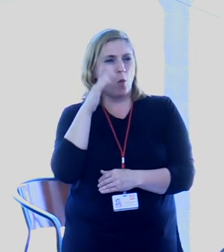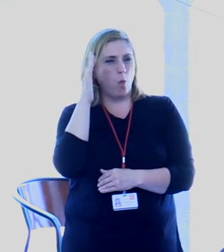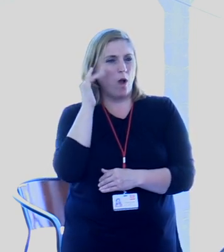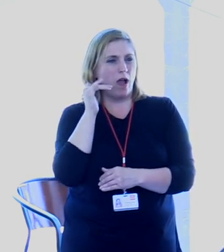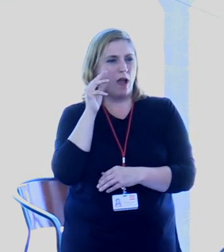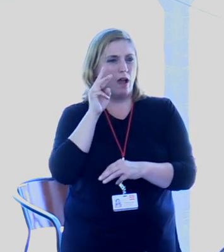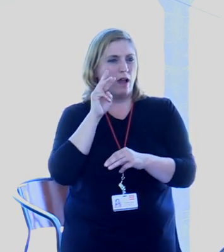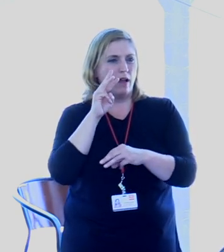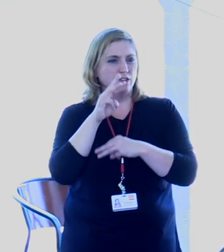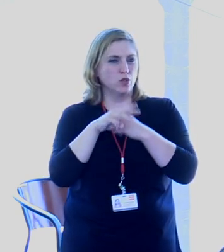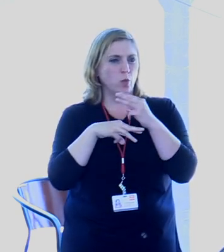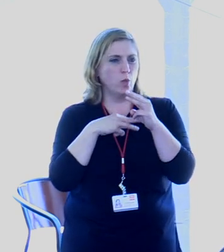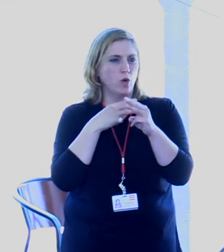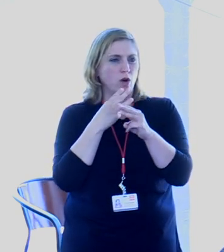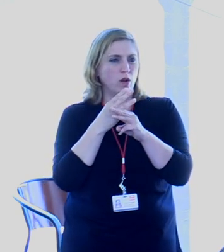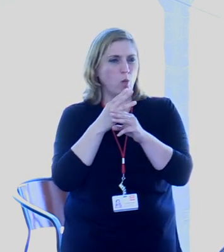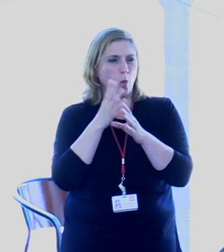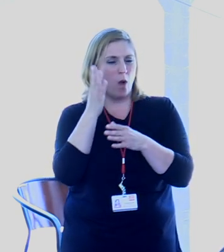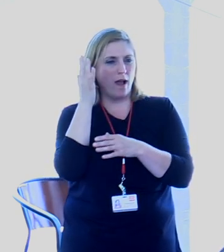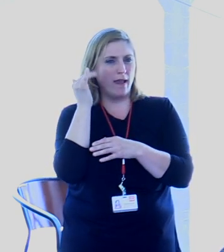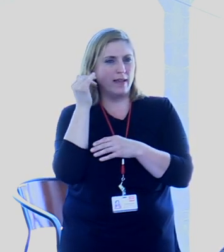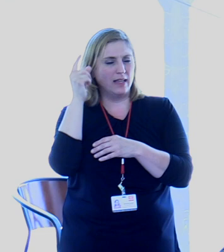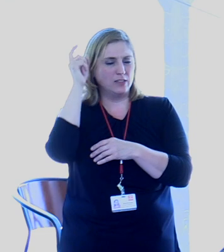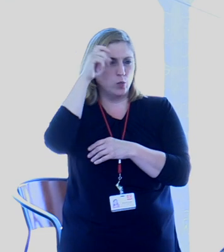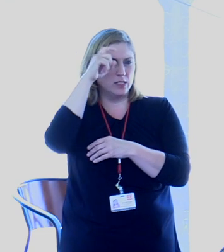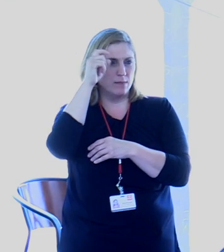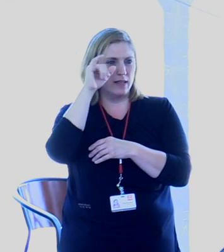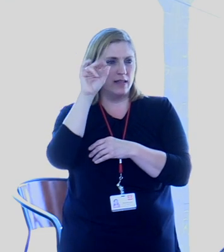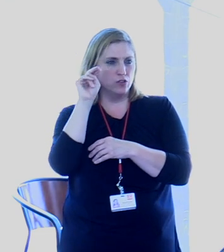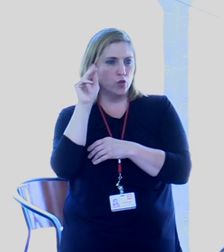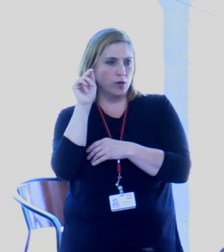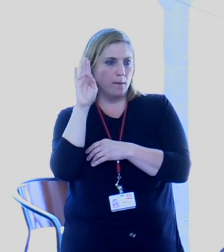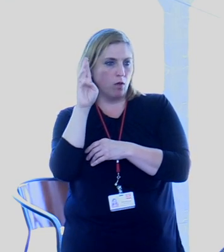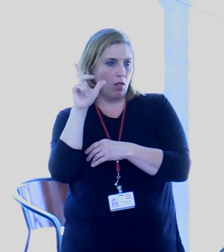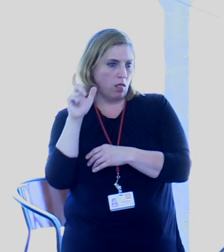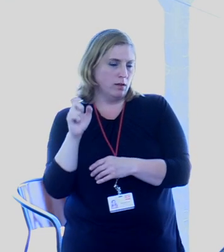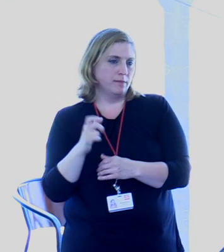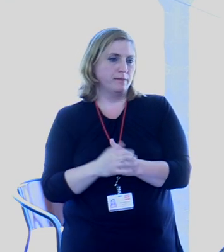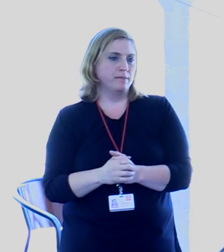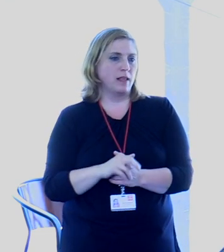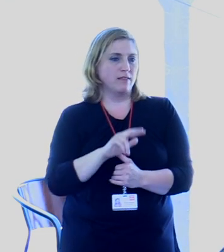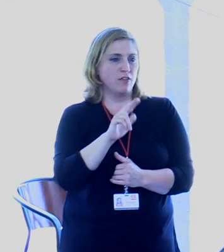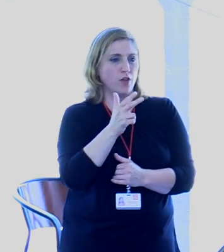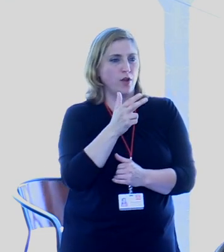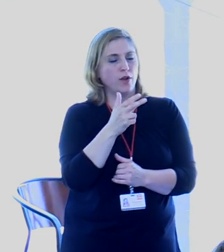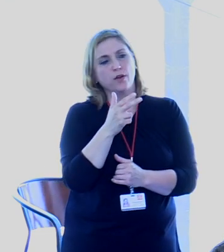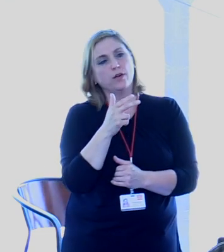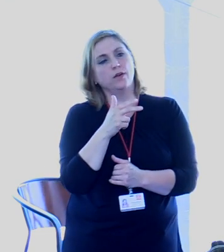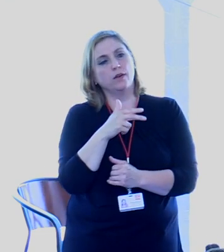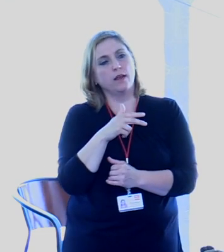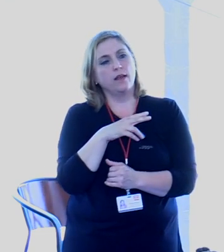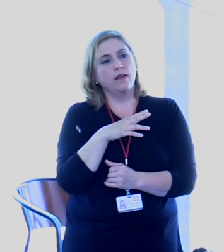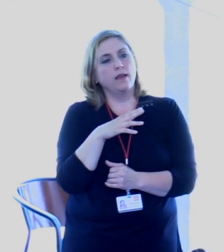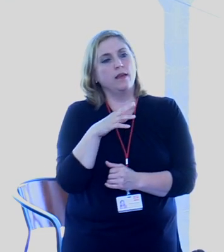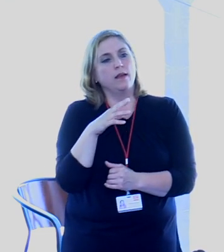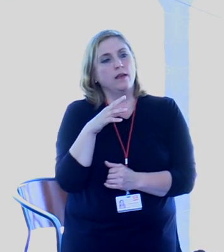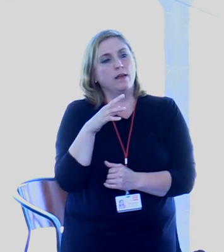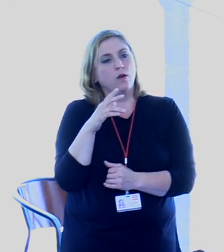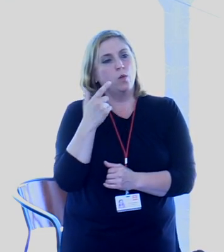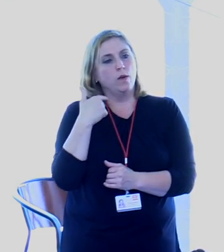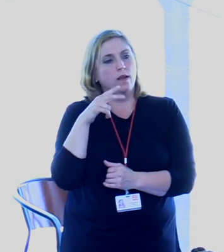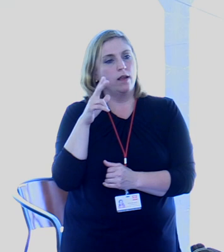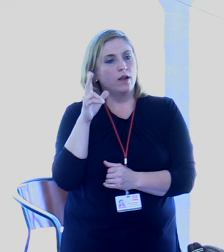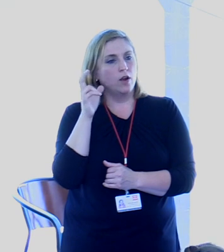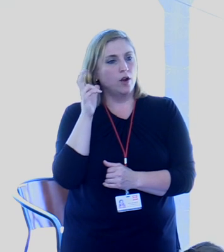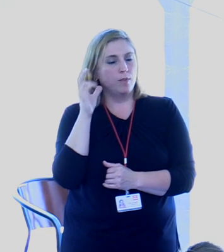world so inscrutable, okay? Why is wisdom so inscrutable? And then this pinnacle of wisdom is, we heard